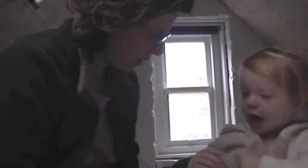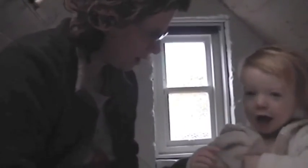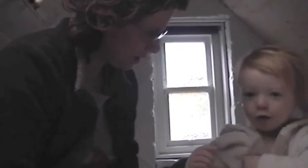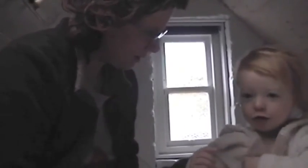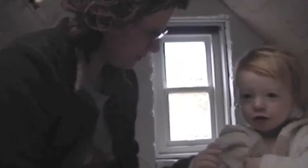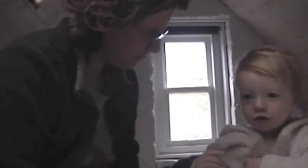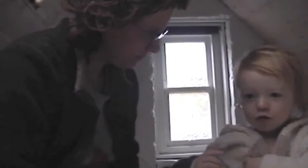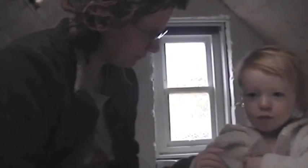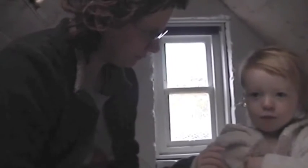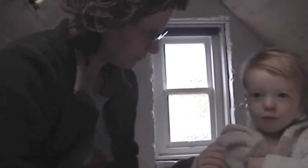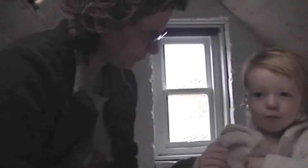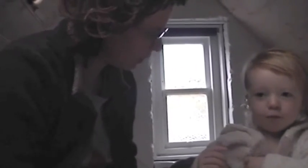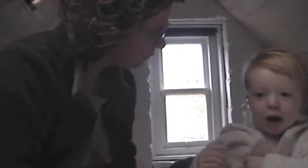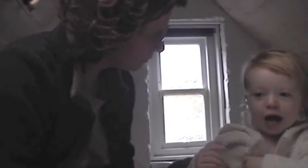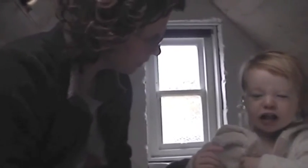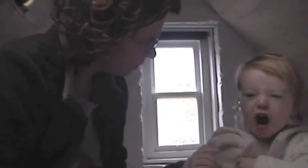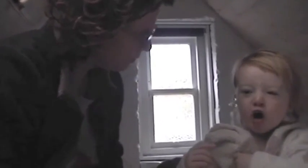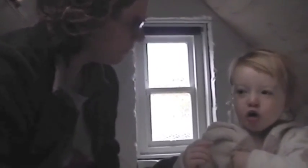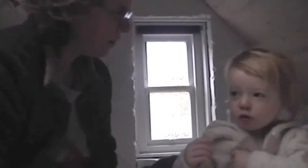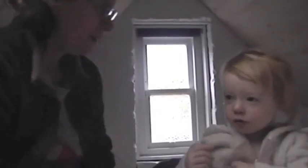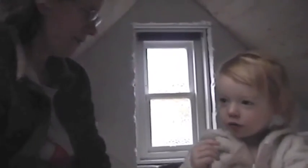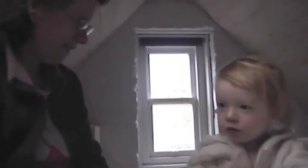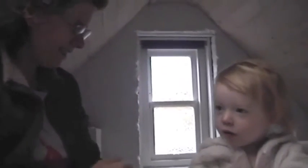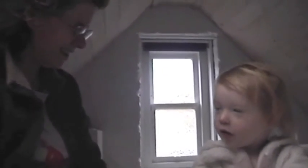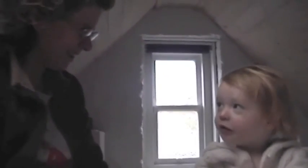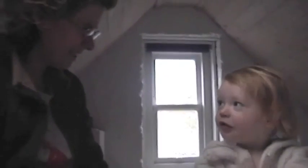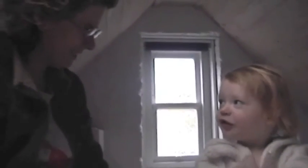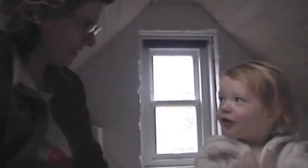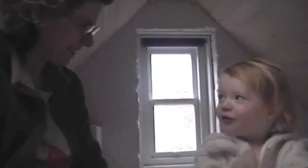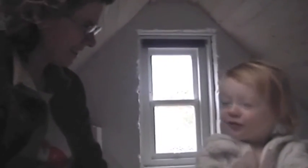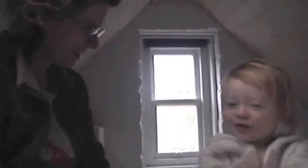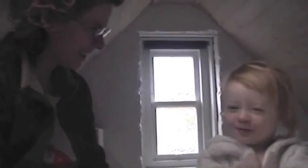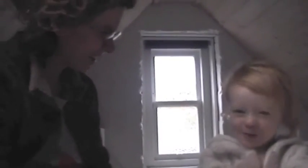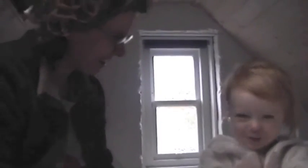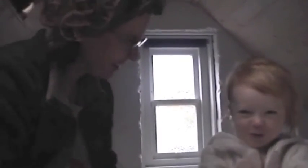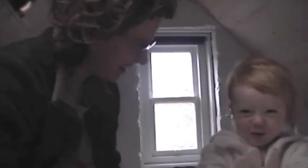Out my own. Very nice work.